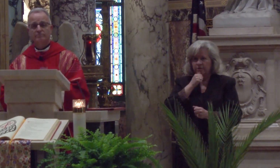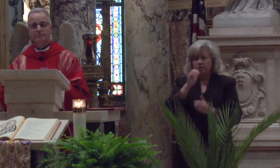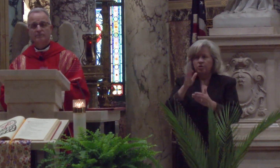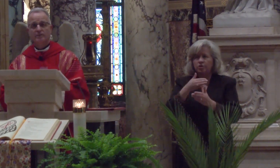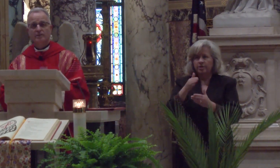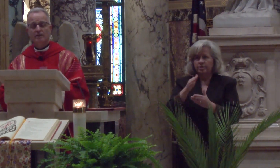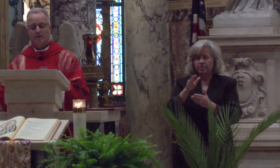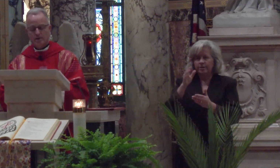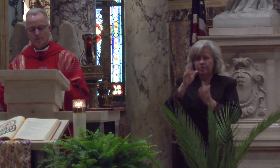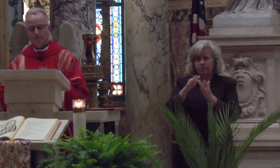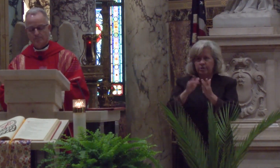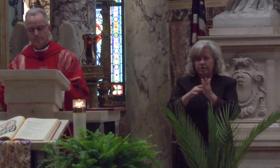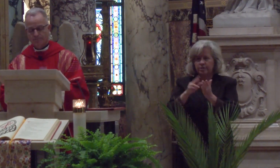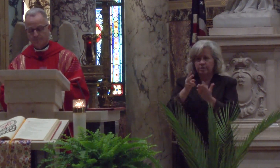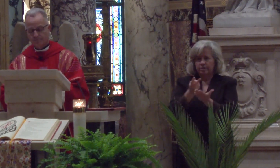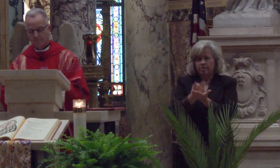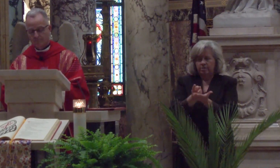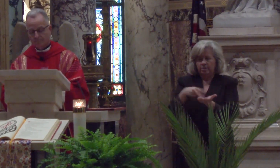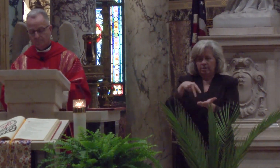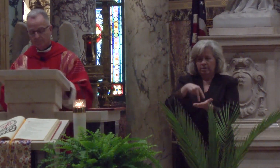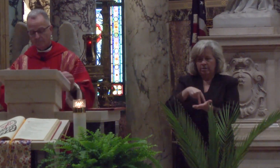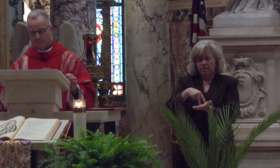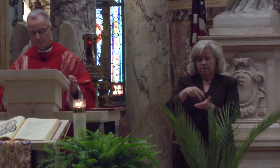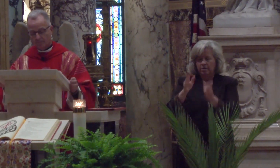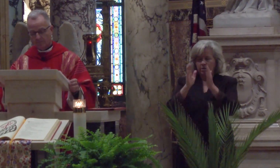resurrection. Amen.